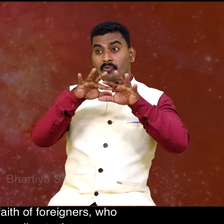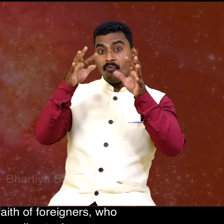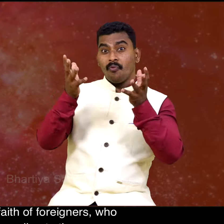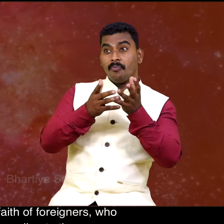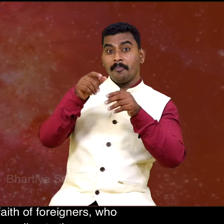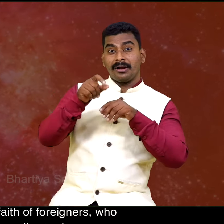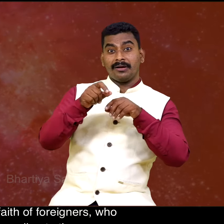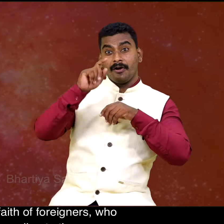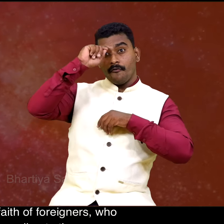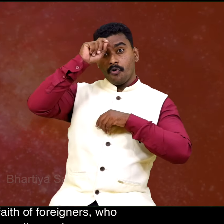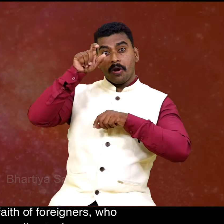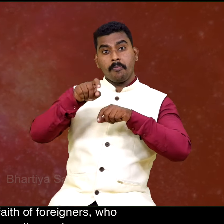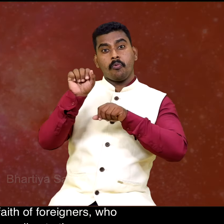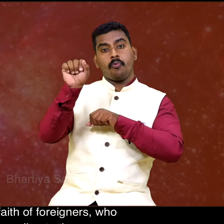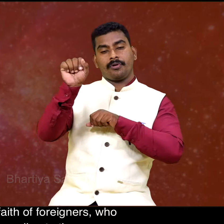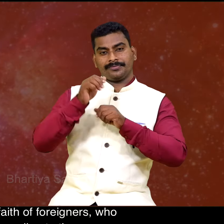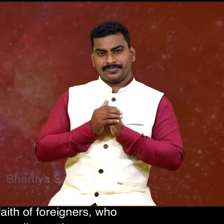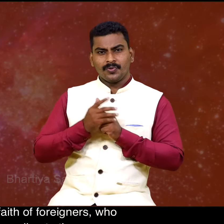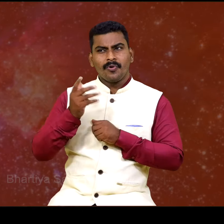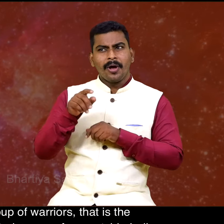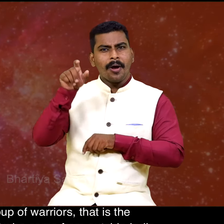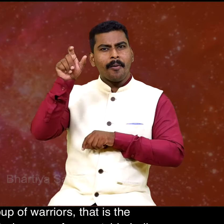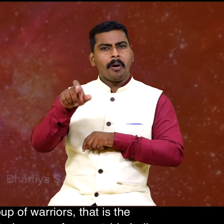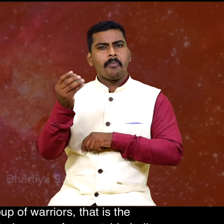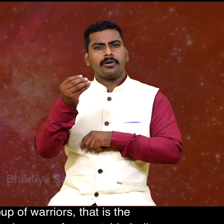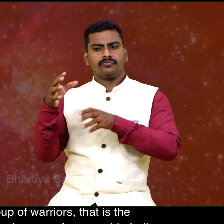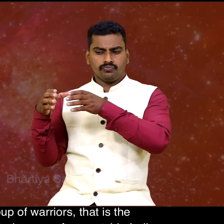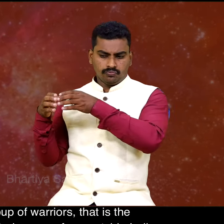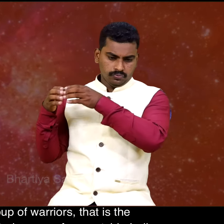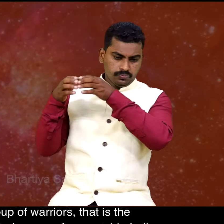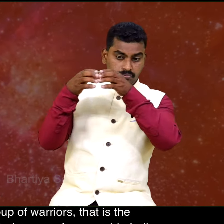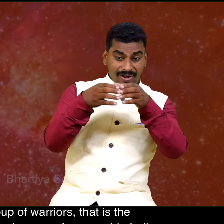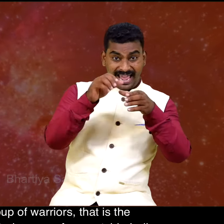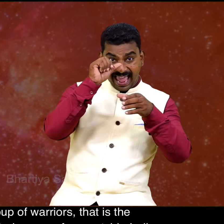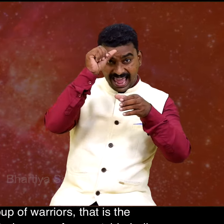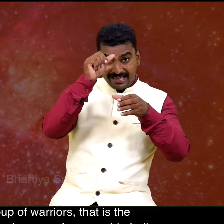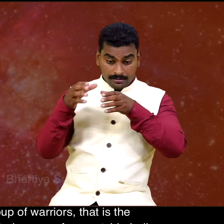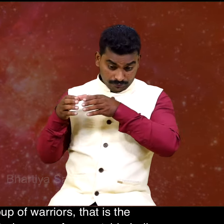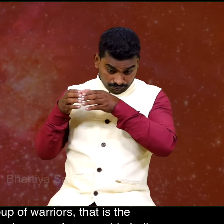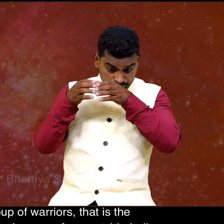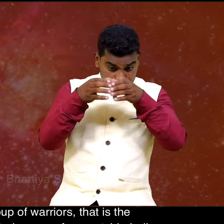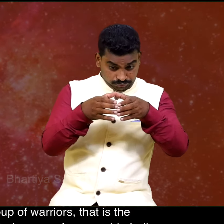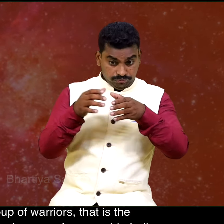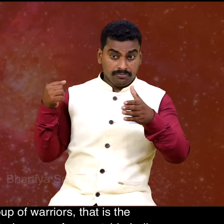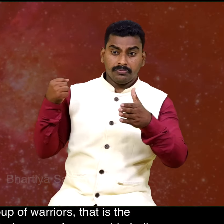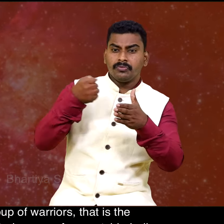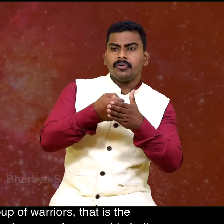according to them were a group of warriors, that is, the Aryans, who